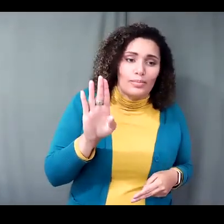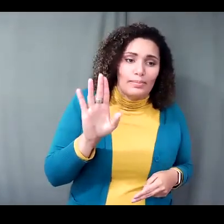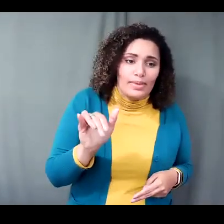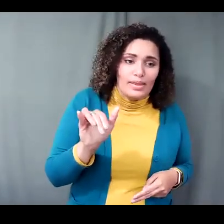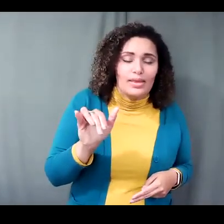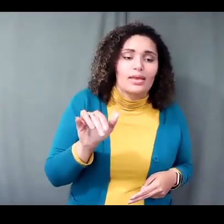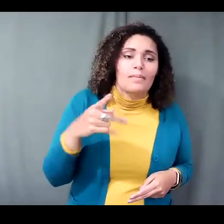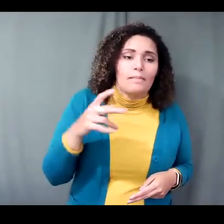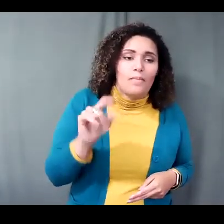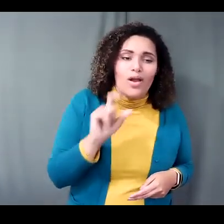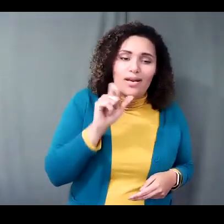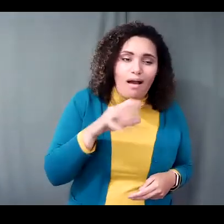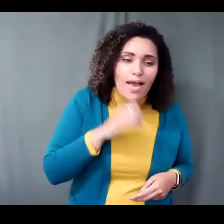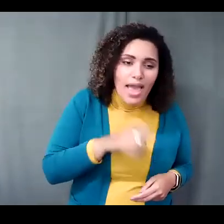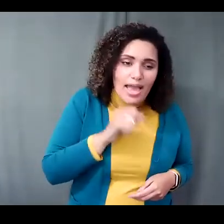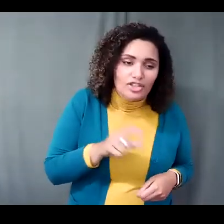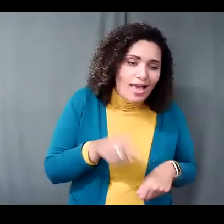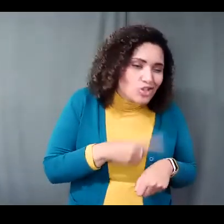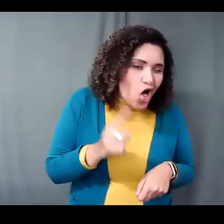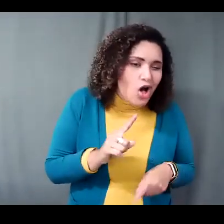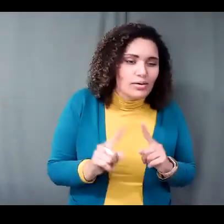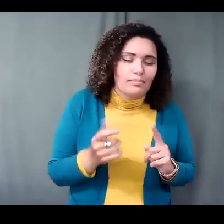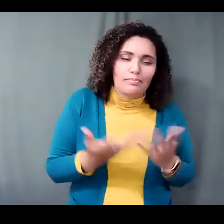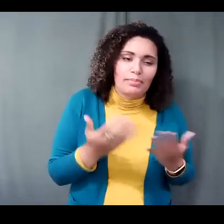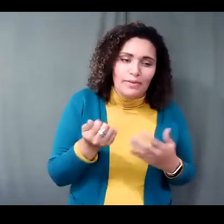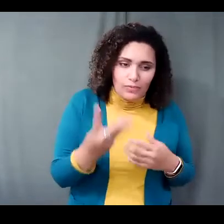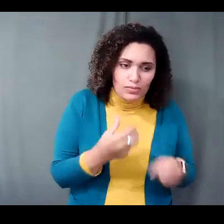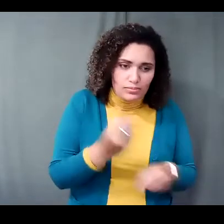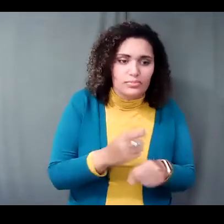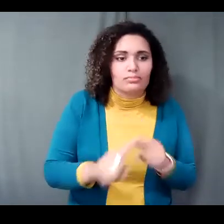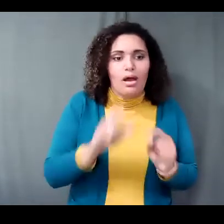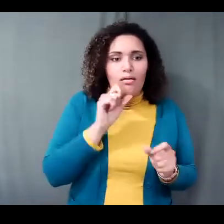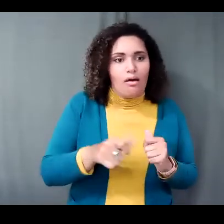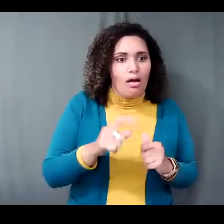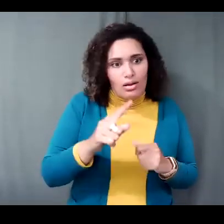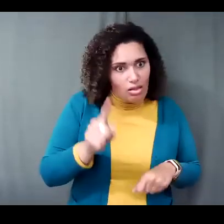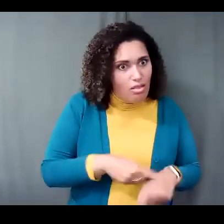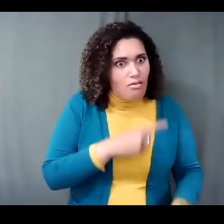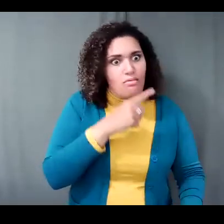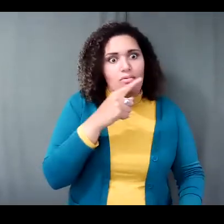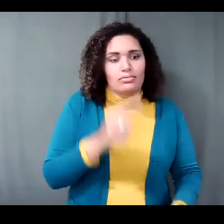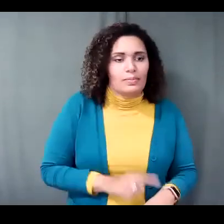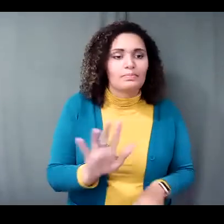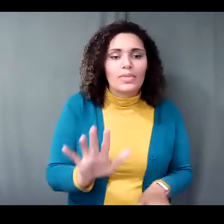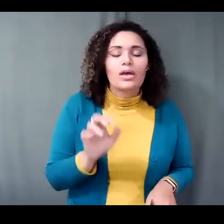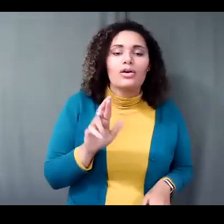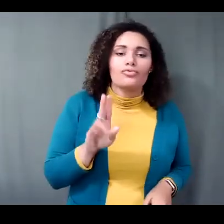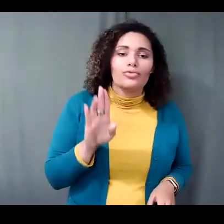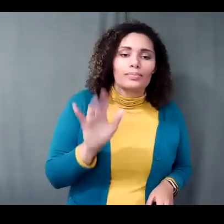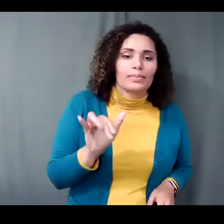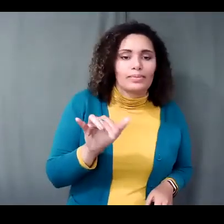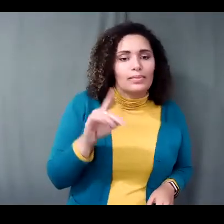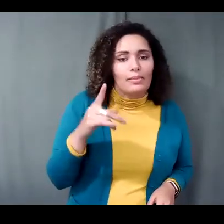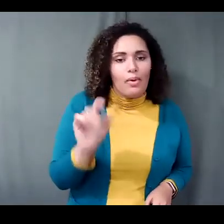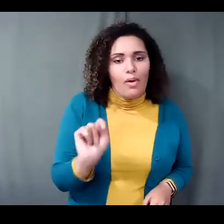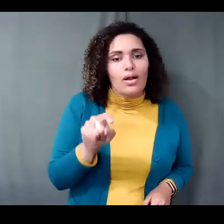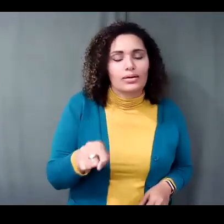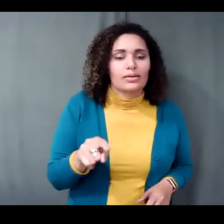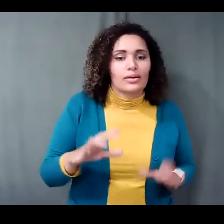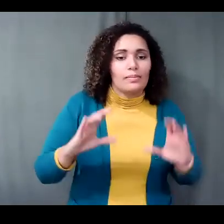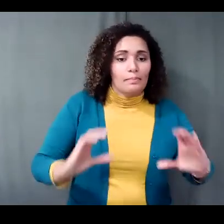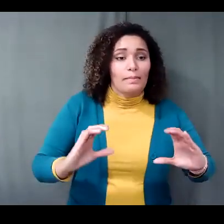60 years even, to try to develop some of these things. So we don't have the whole floor yeast and now we get into sherry, but they're kind of